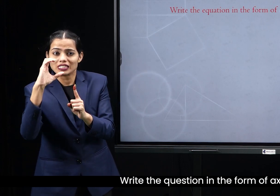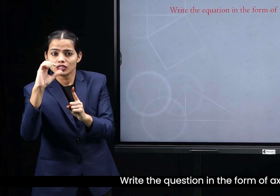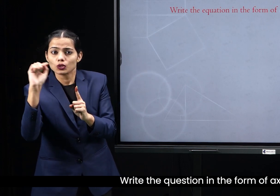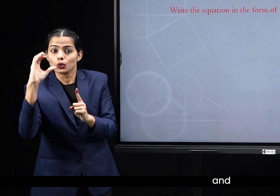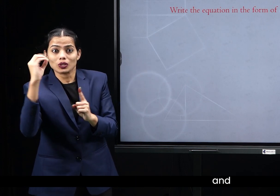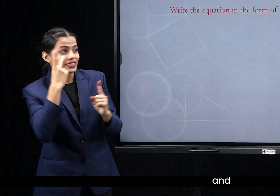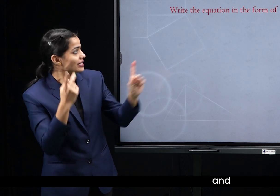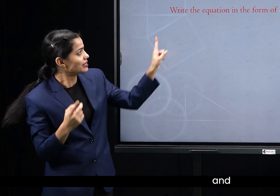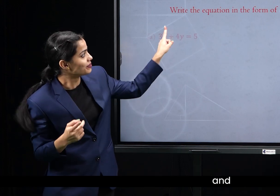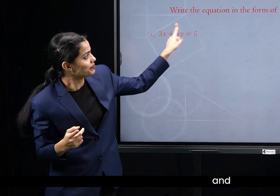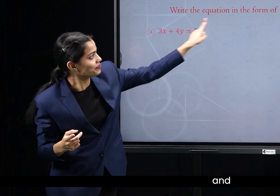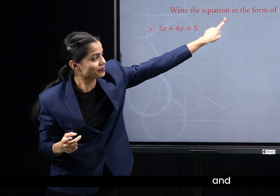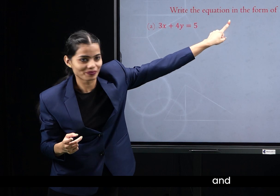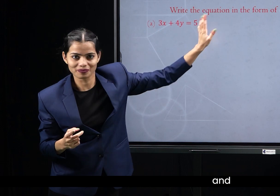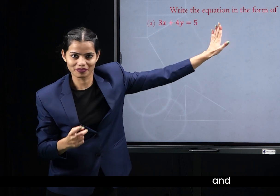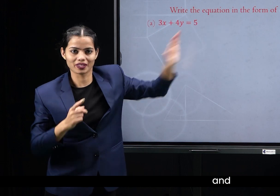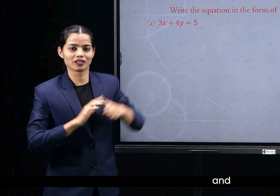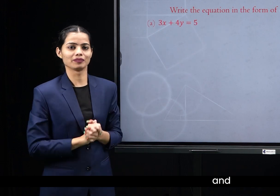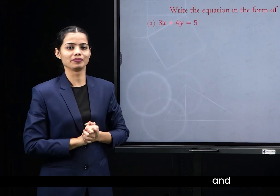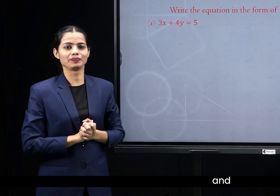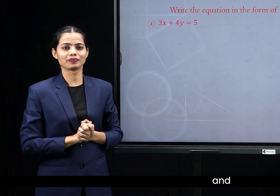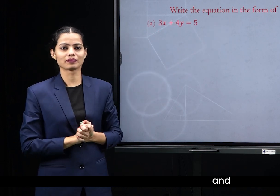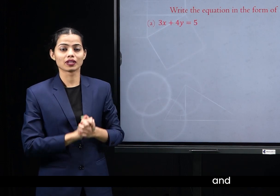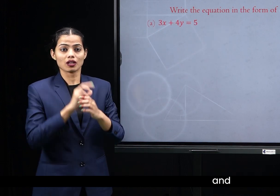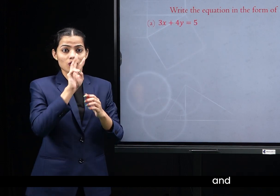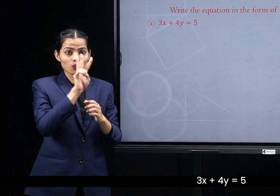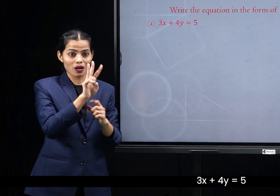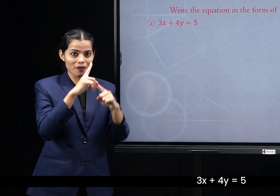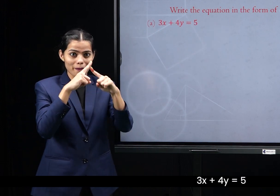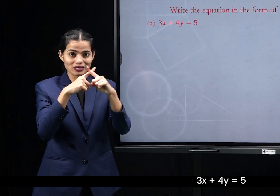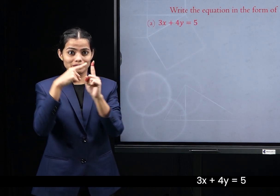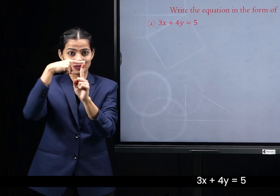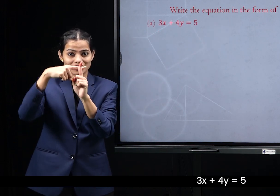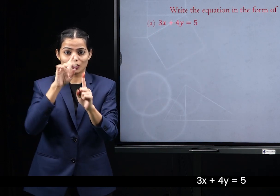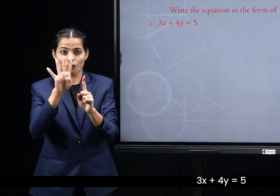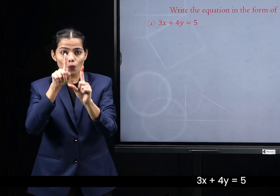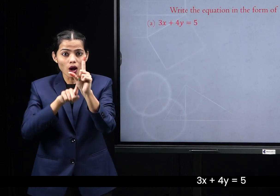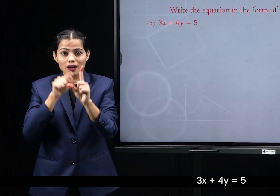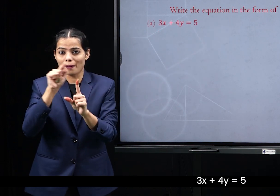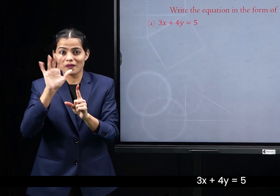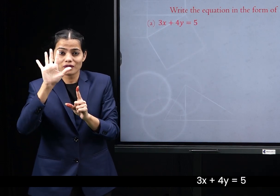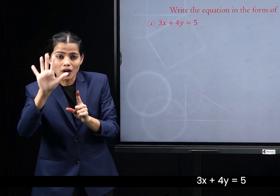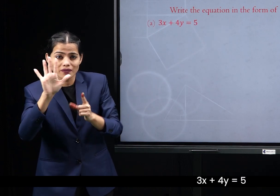and 3x plus 4y is equal to 5.